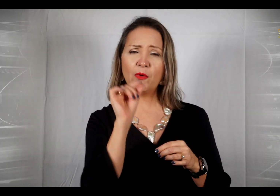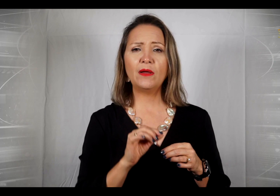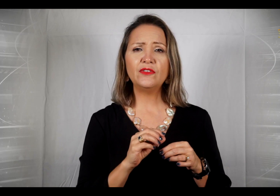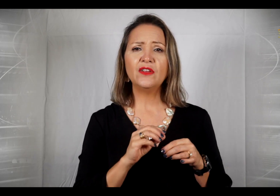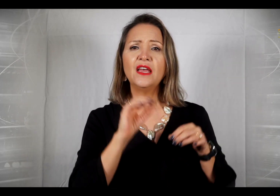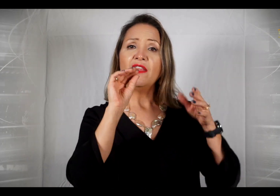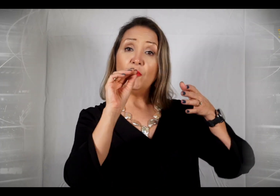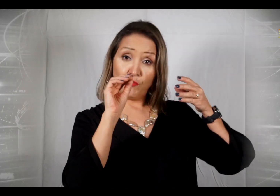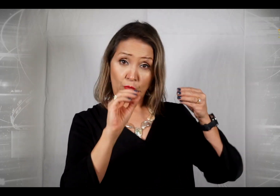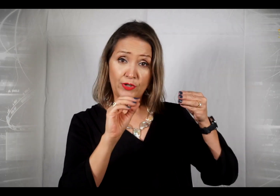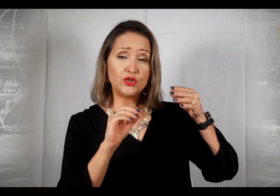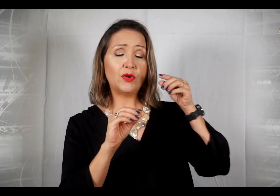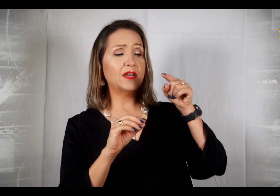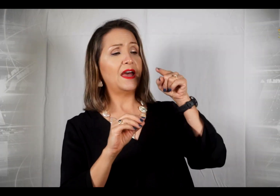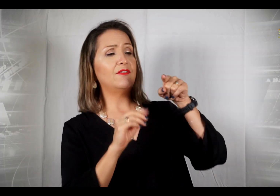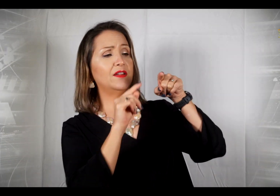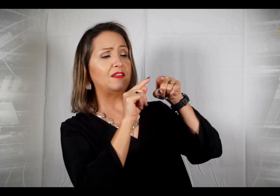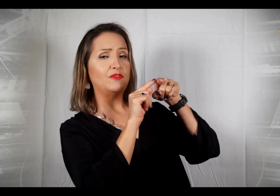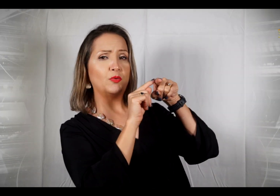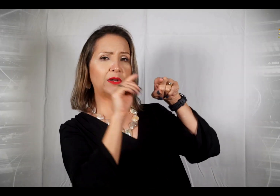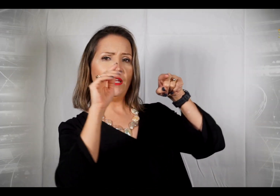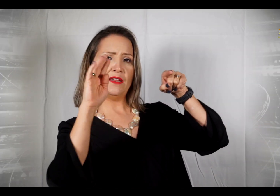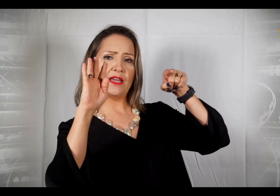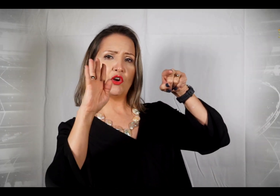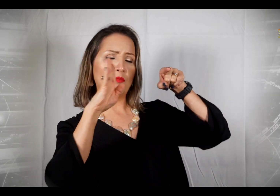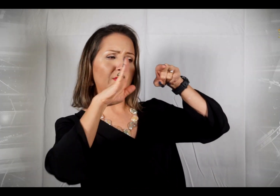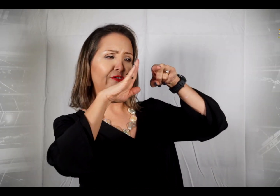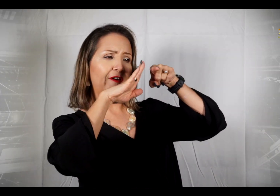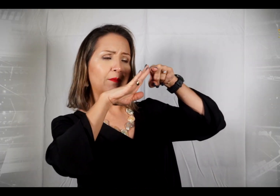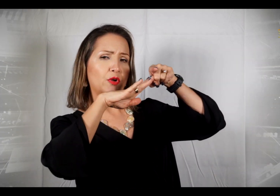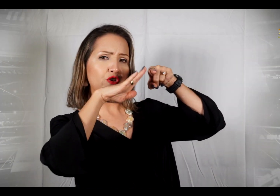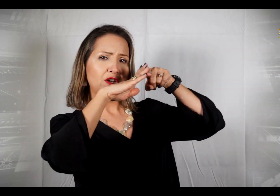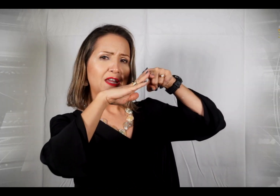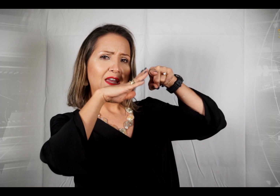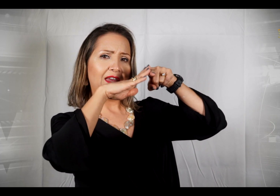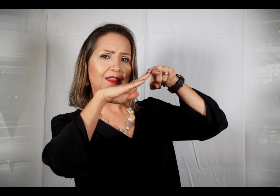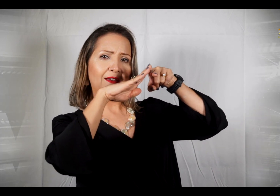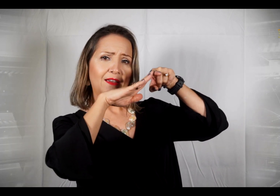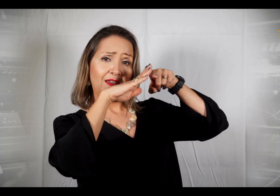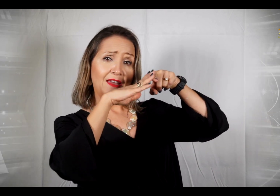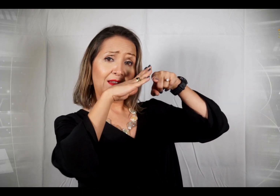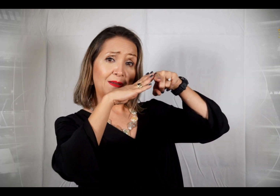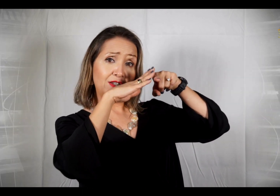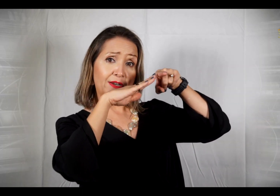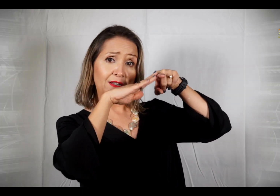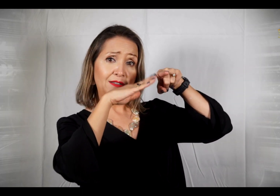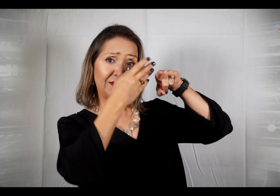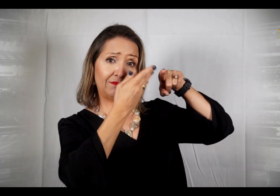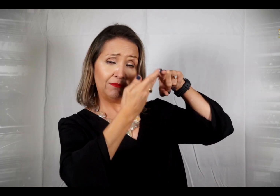ones, from which you can have the spoolie, then come with the fan brush, get the material, get